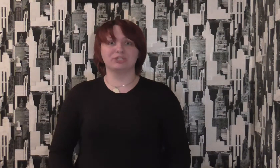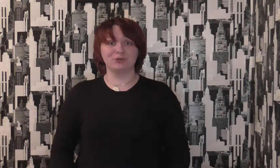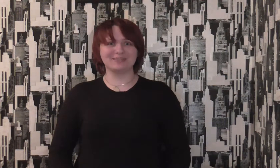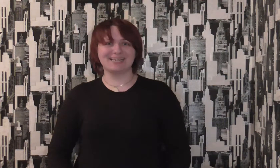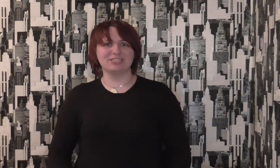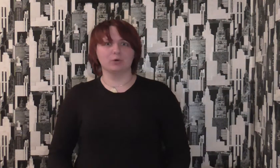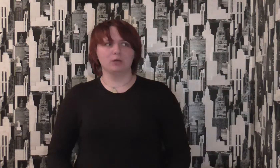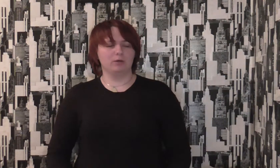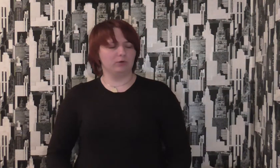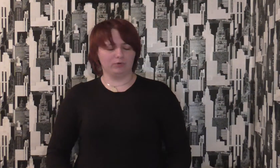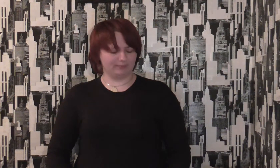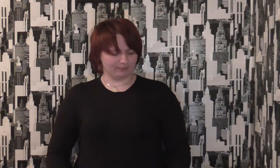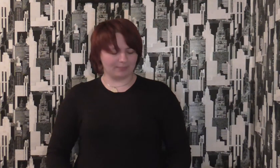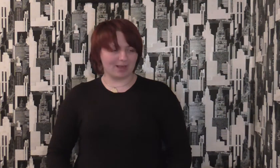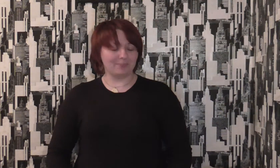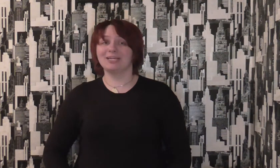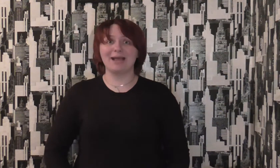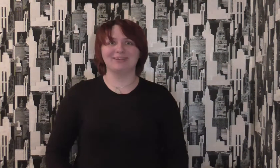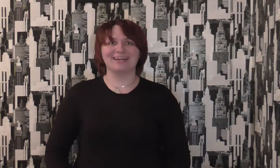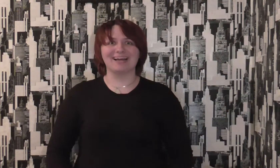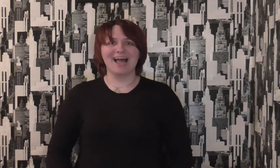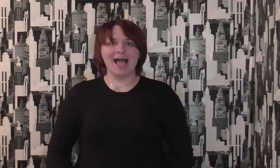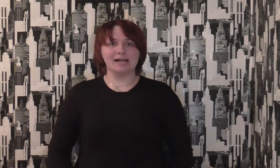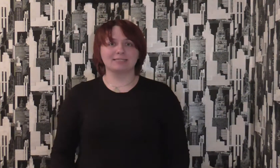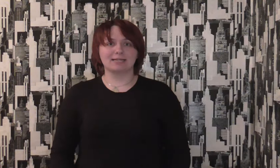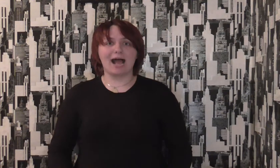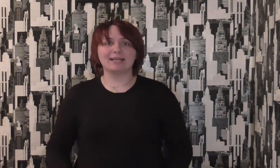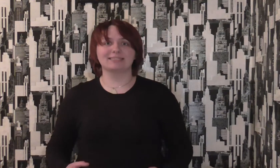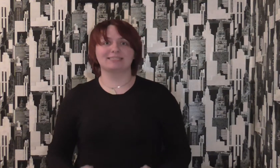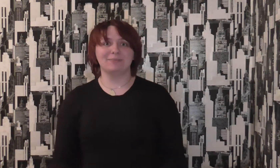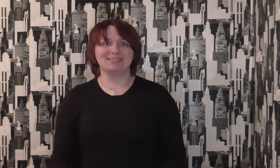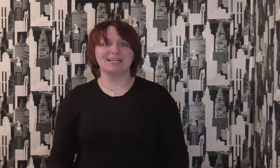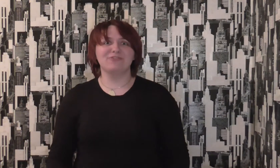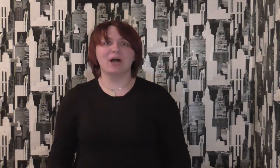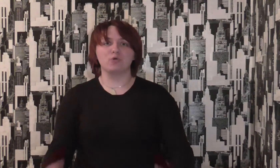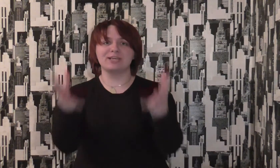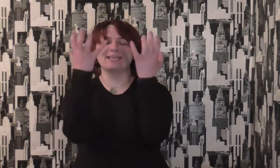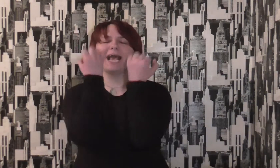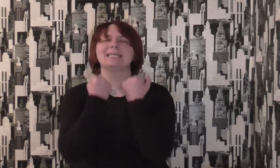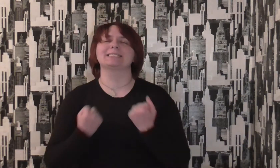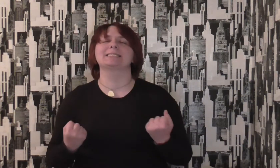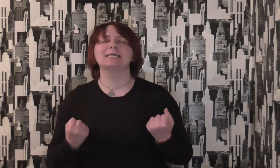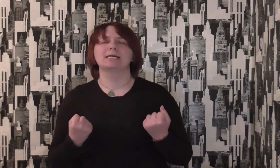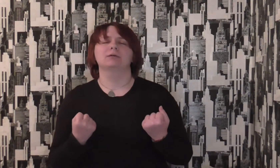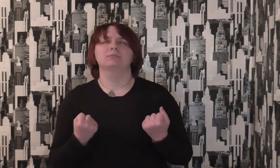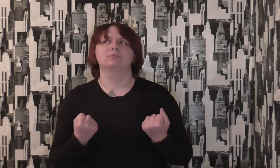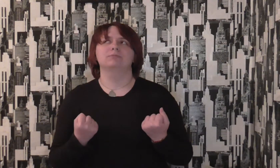a new potato. Well, I'm in camera and I can see myself now. Yes!